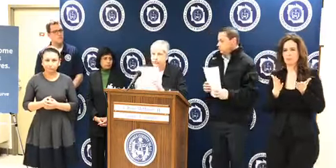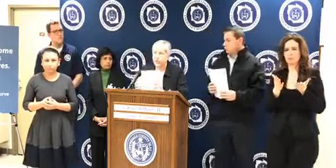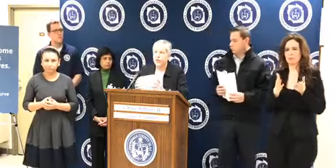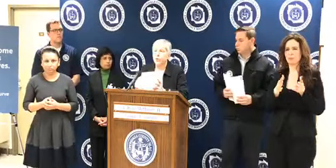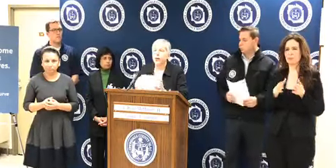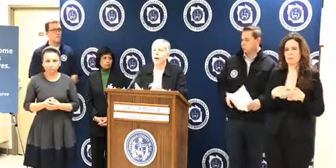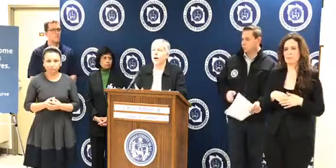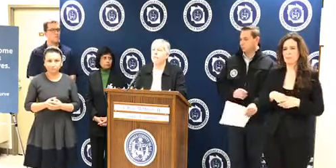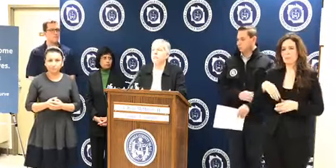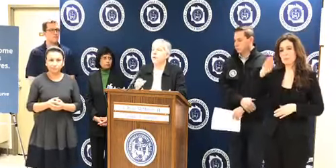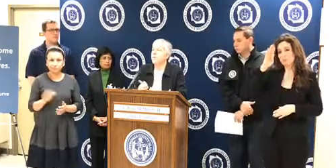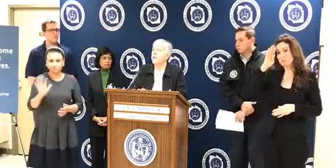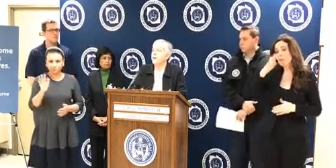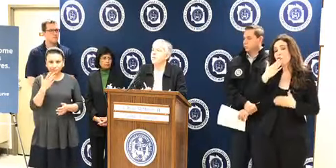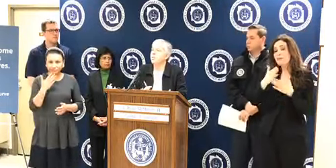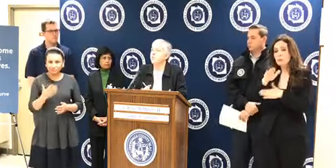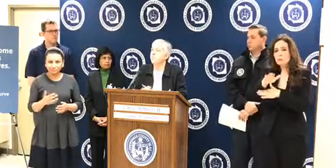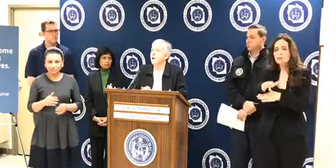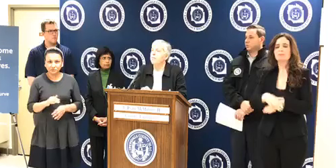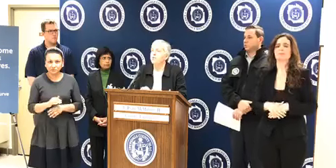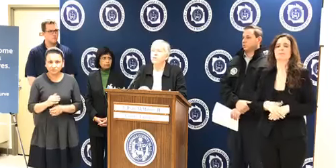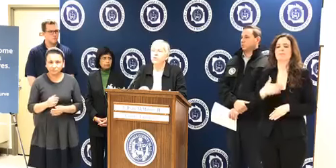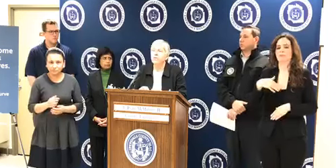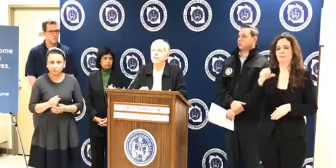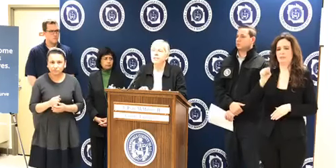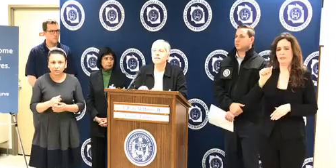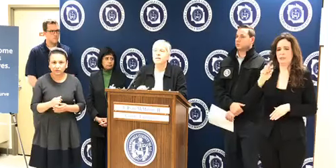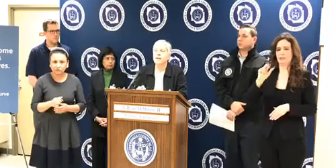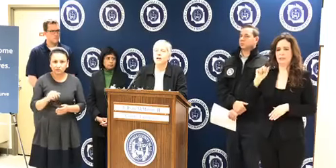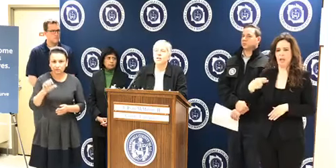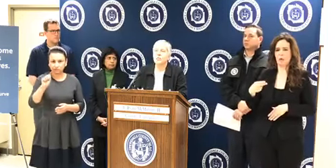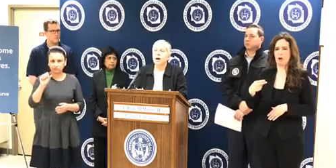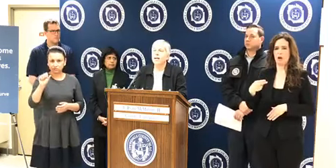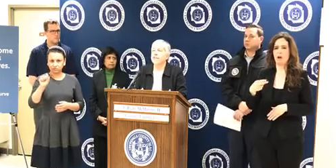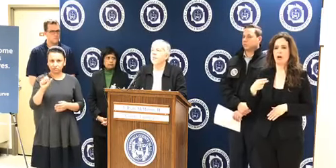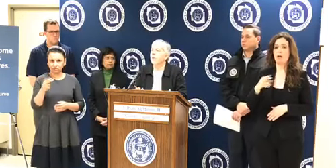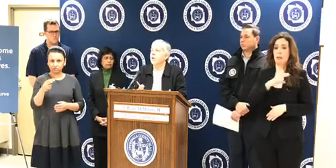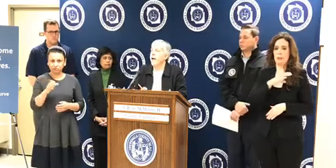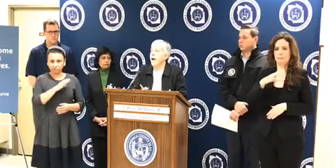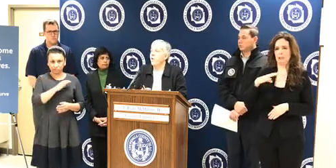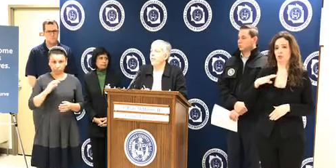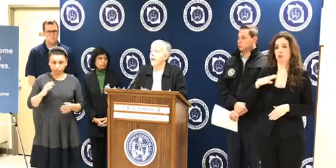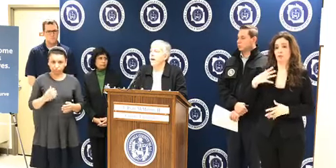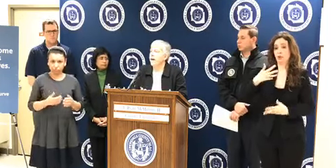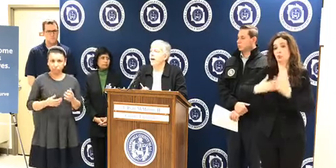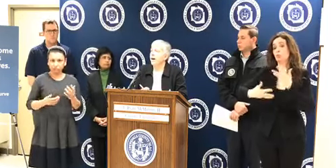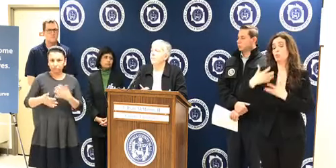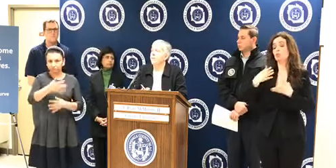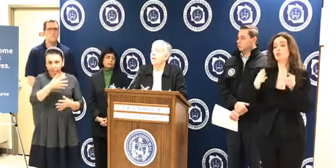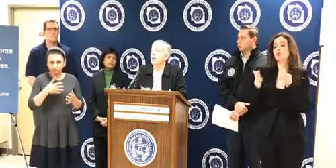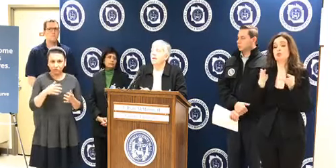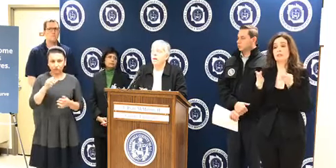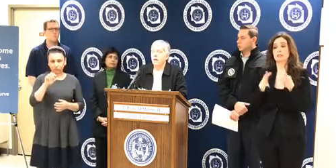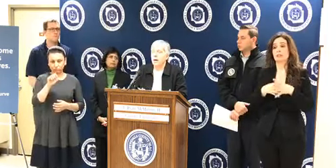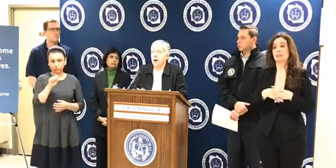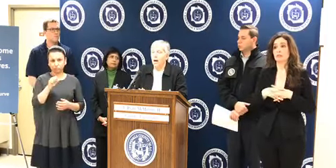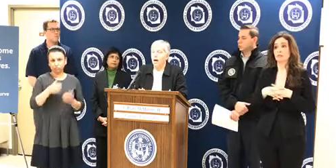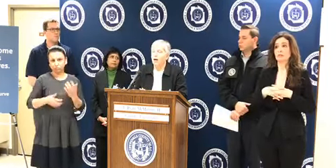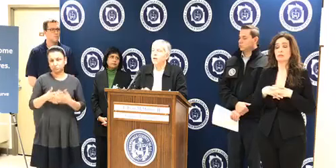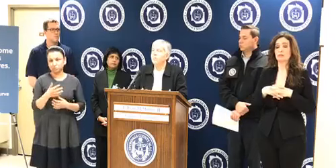Good afternoon. Sarah Merrick, Commissioner of Department of Social Services. Just want to get the word out that